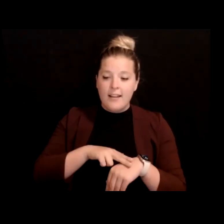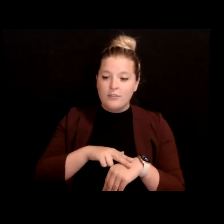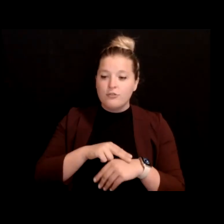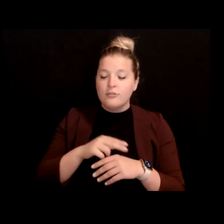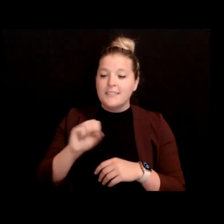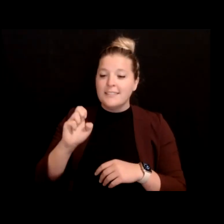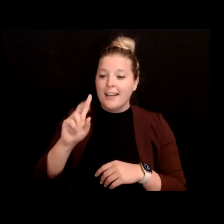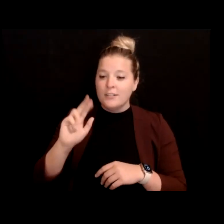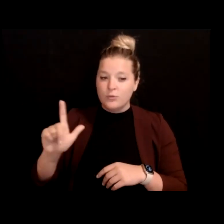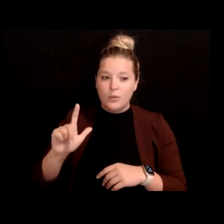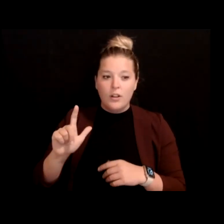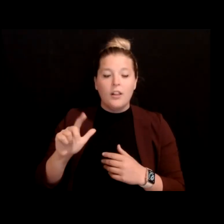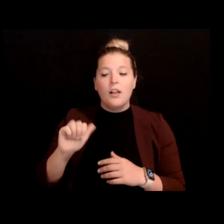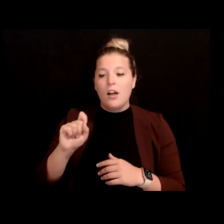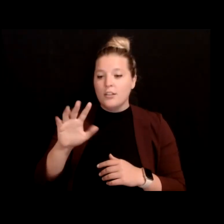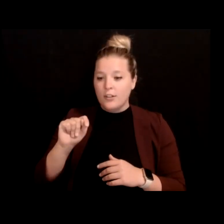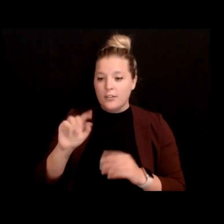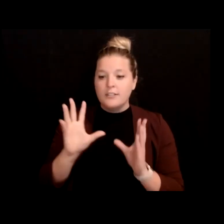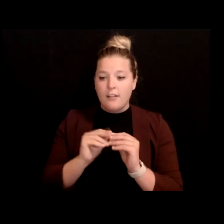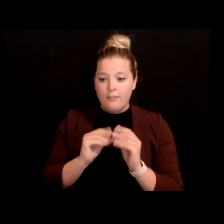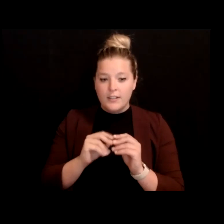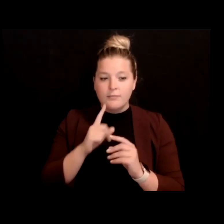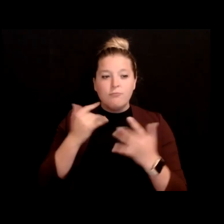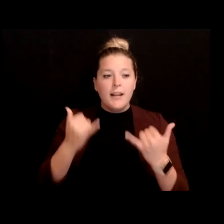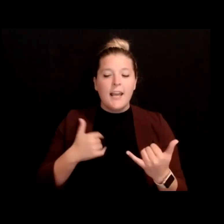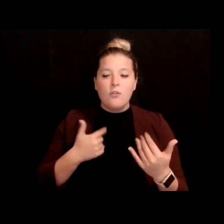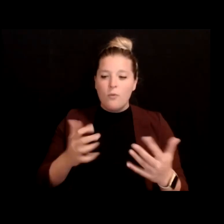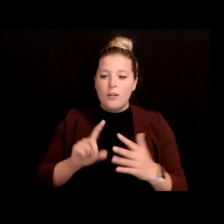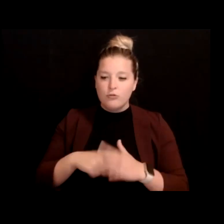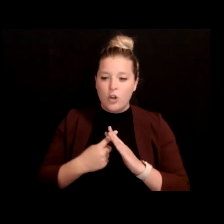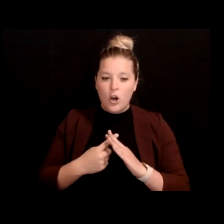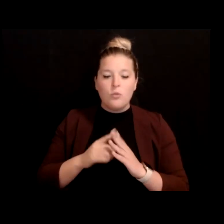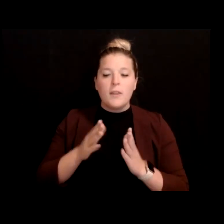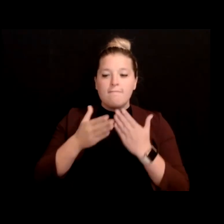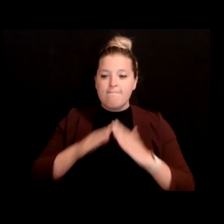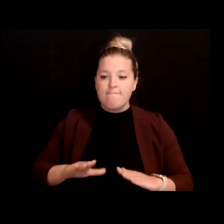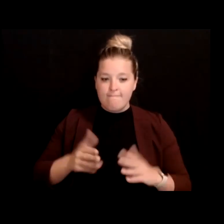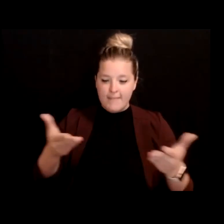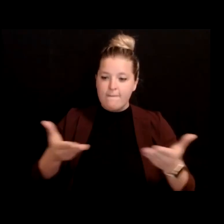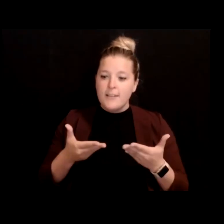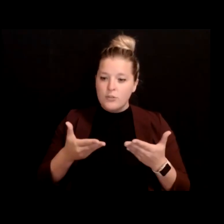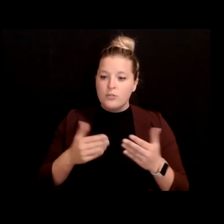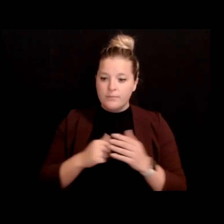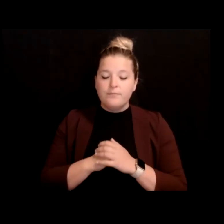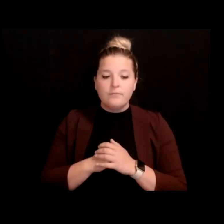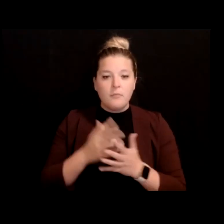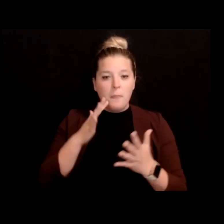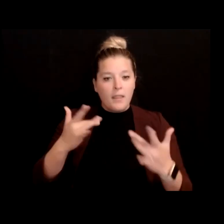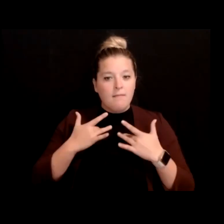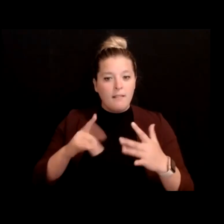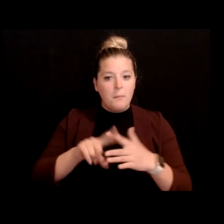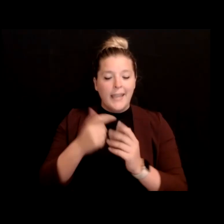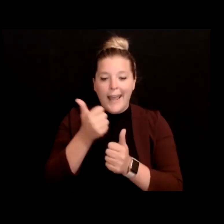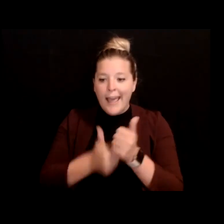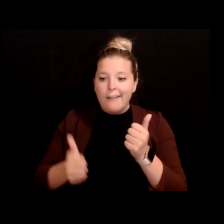I want to begin with an invitation and an invocation. I begin every facilitation, every talk,